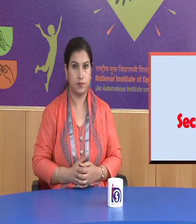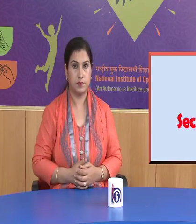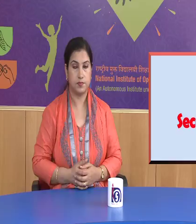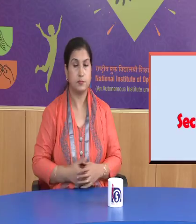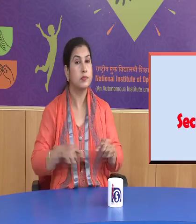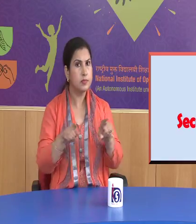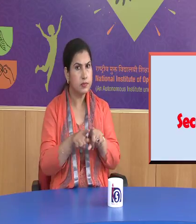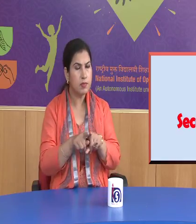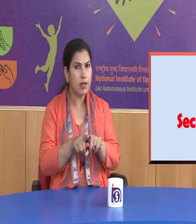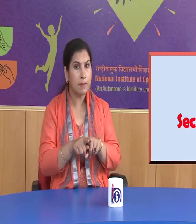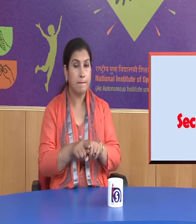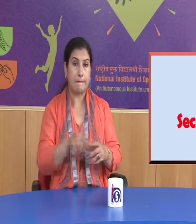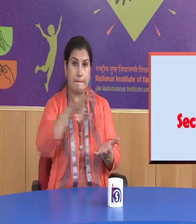an institution,